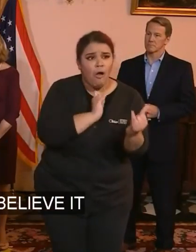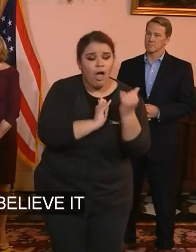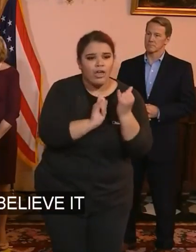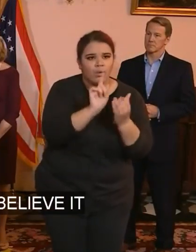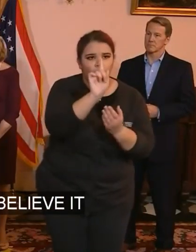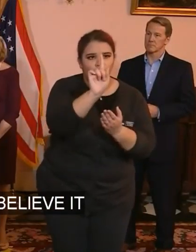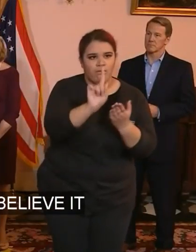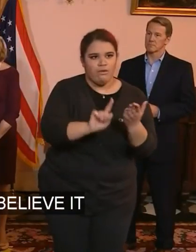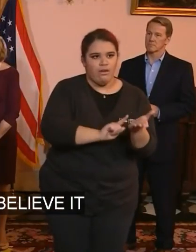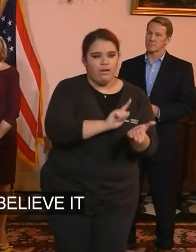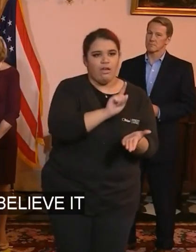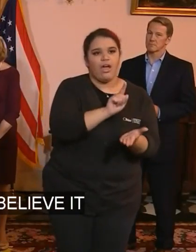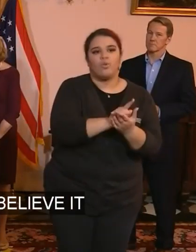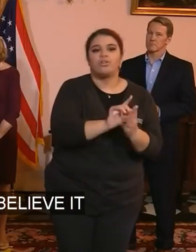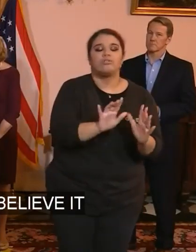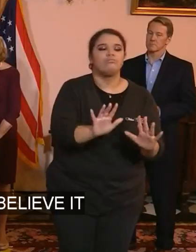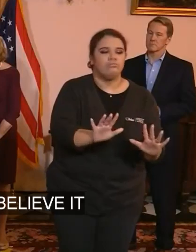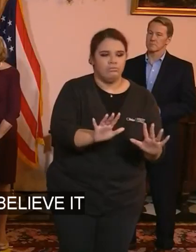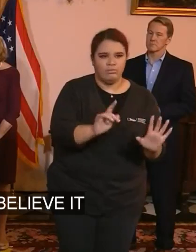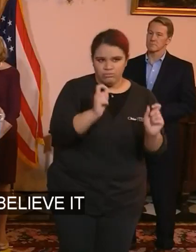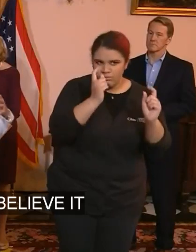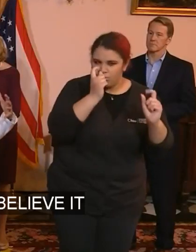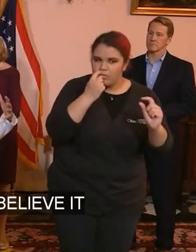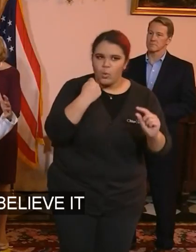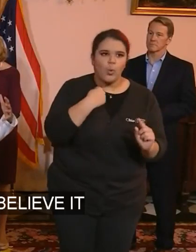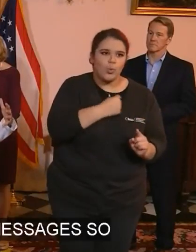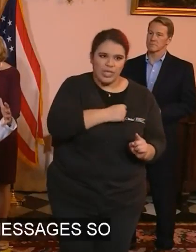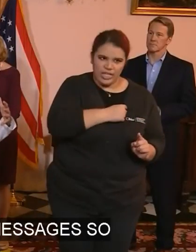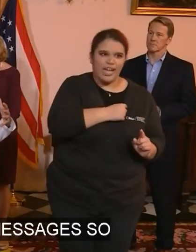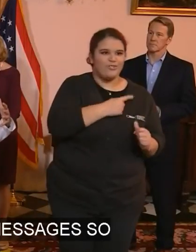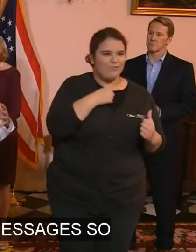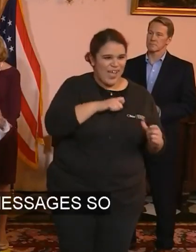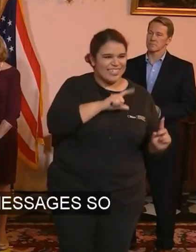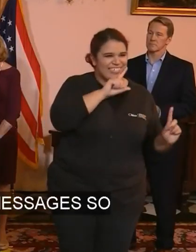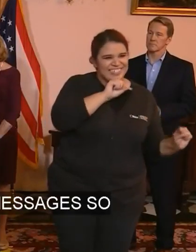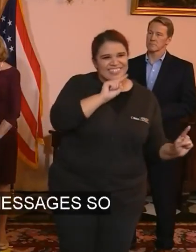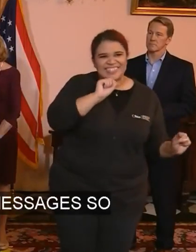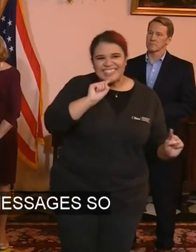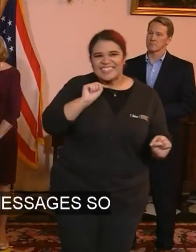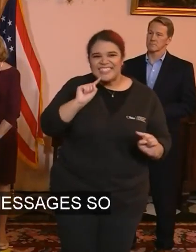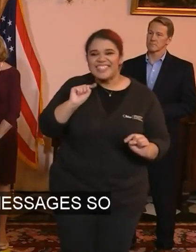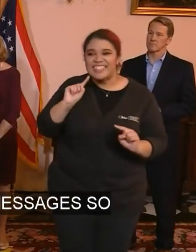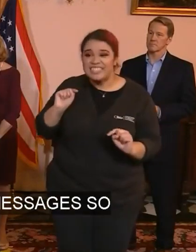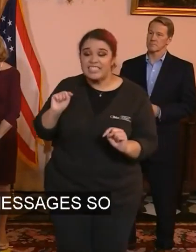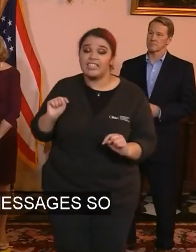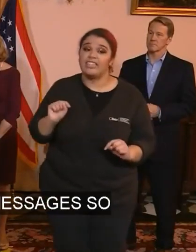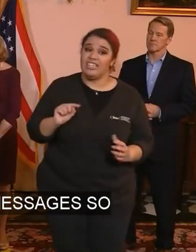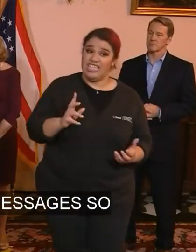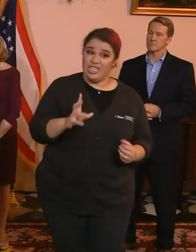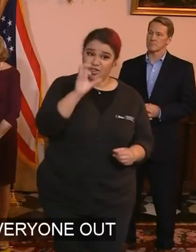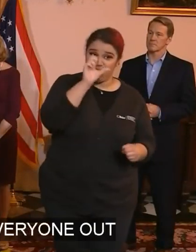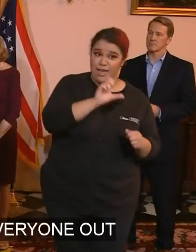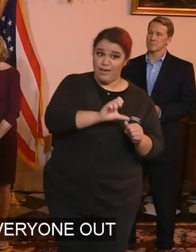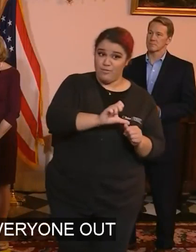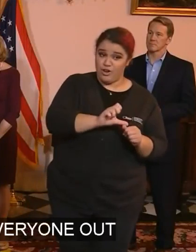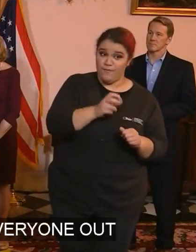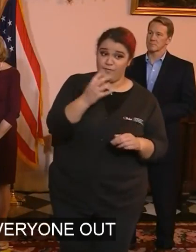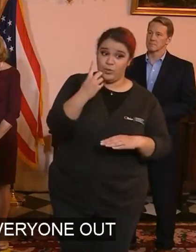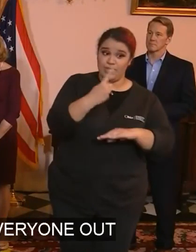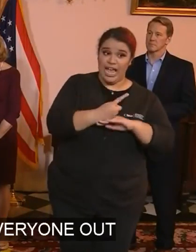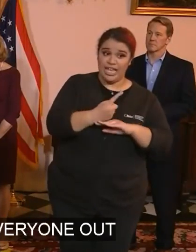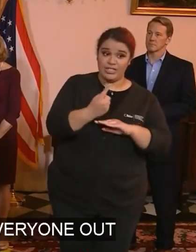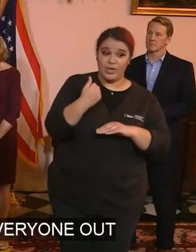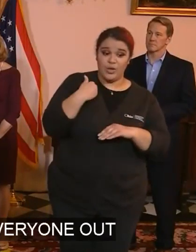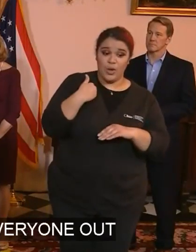out there. I know they're trying to get diligently back. But we actually spread everyone out in our call center, as the governor said a few of these ago. And we